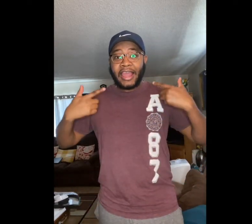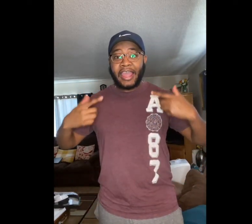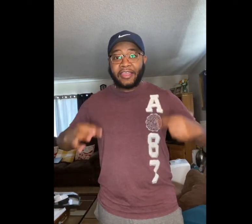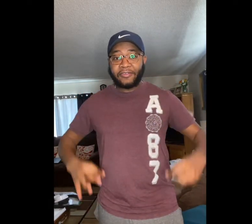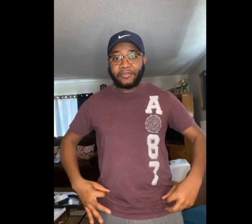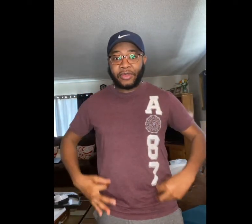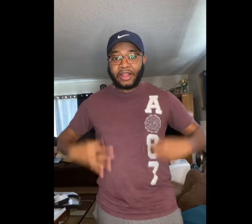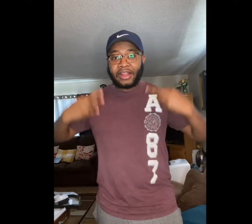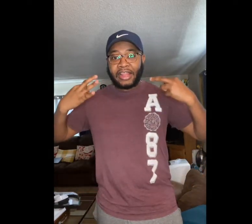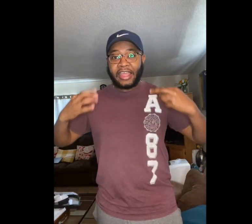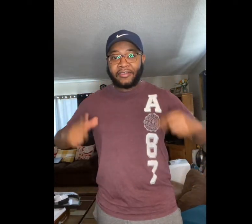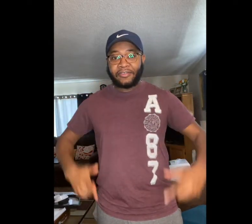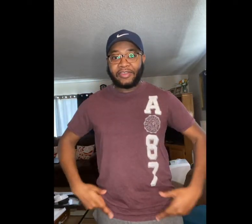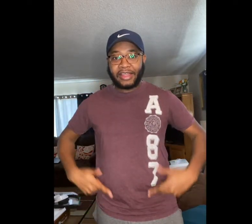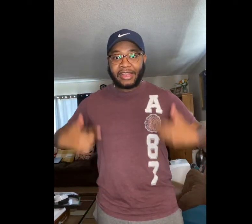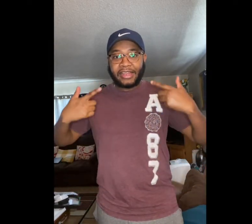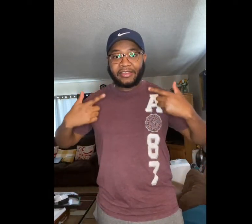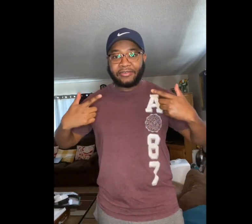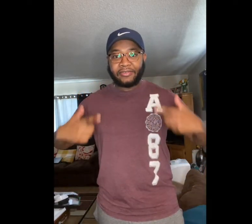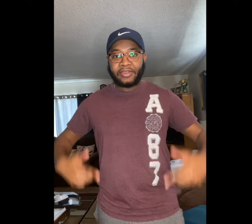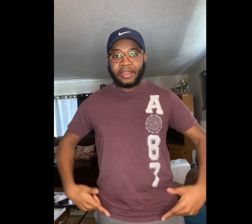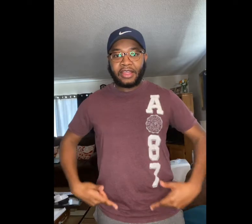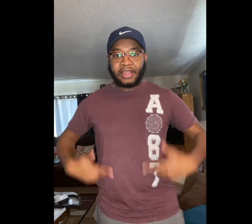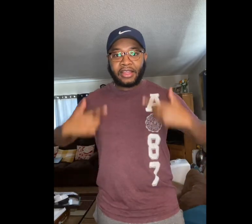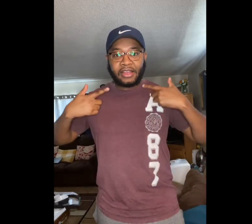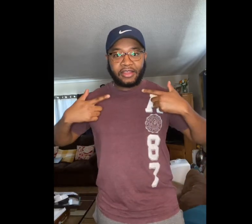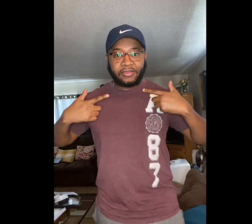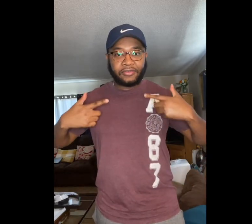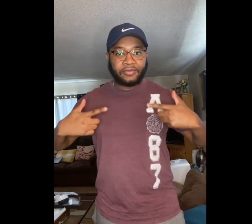Life, live.